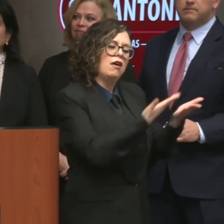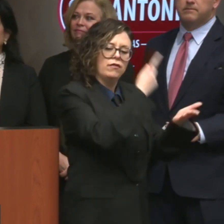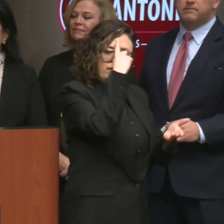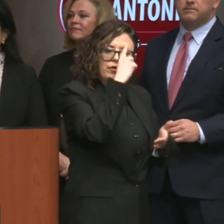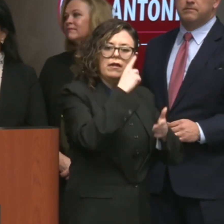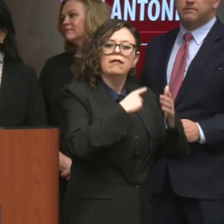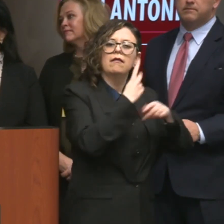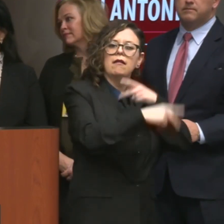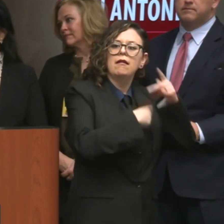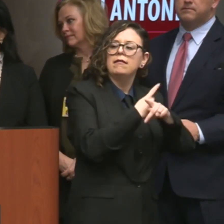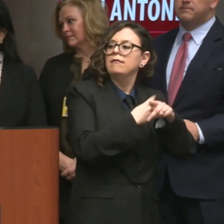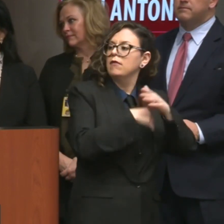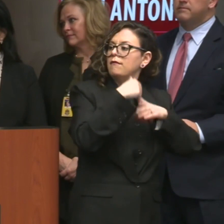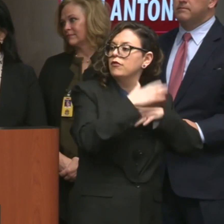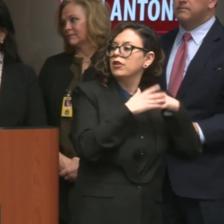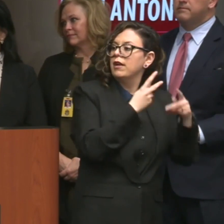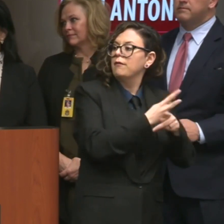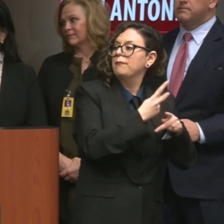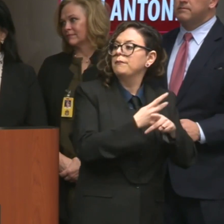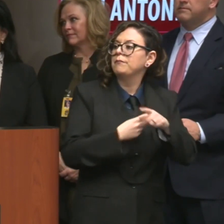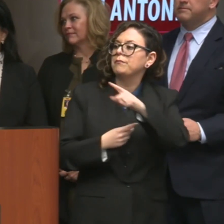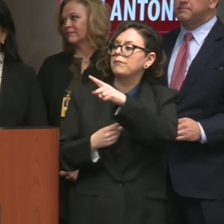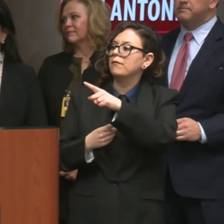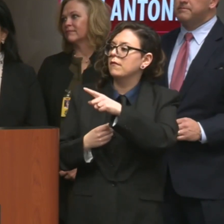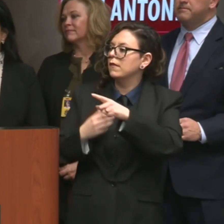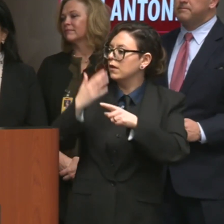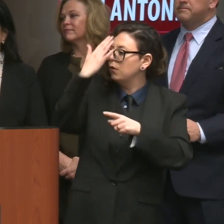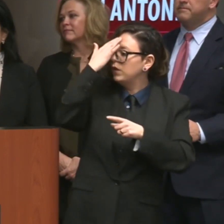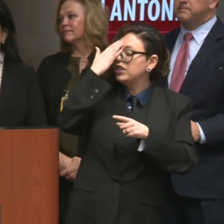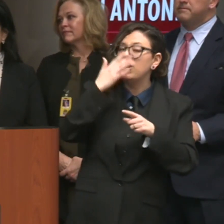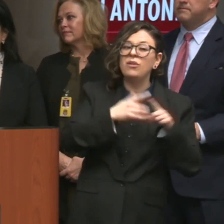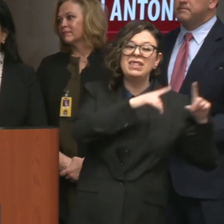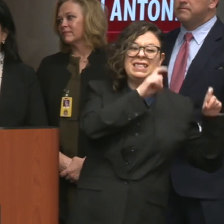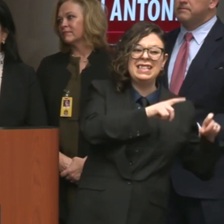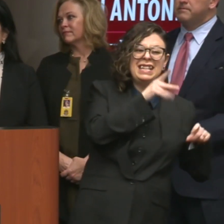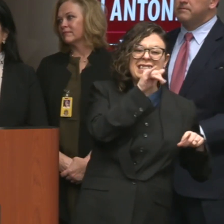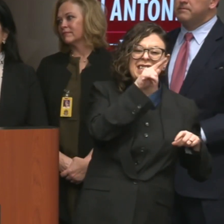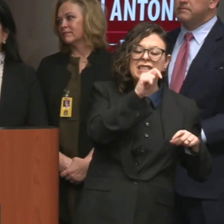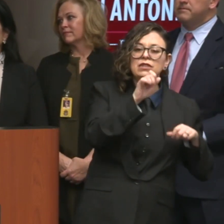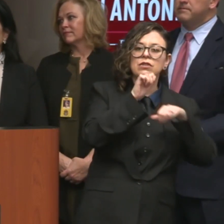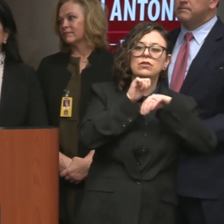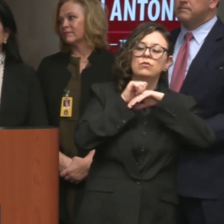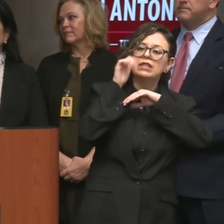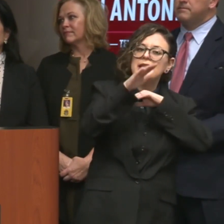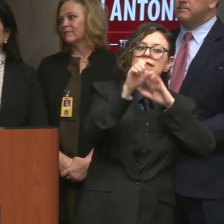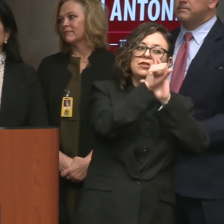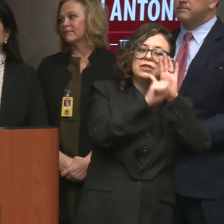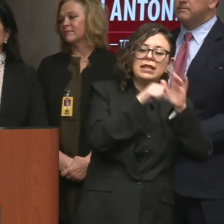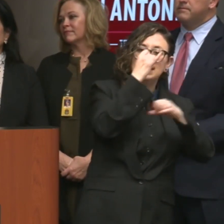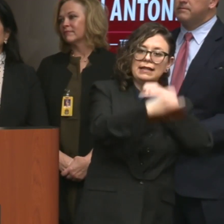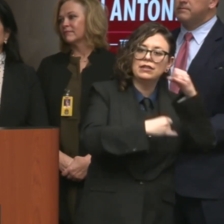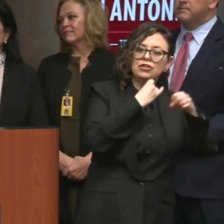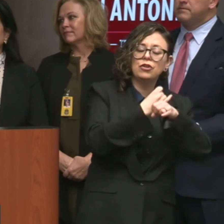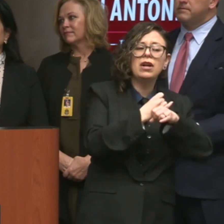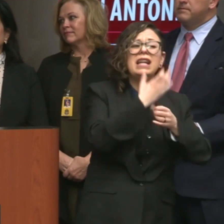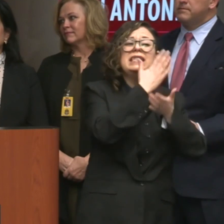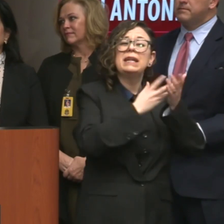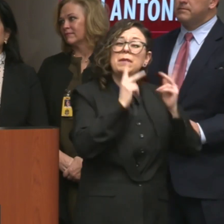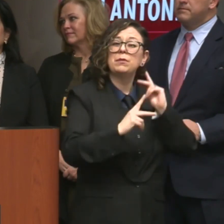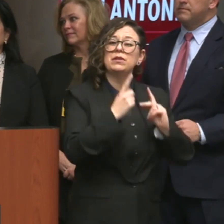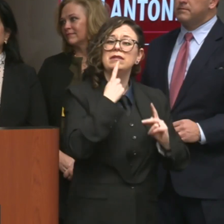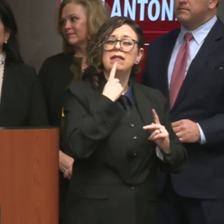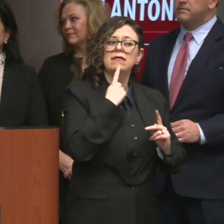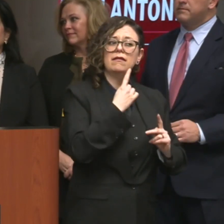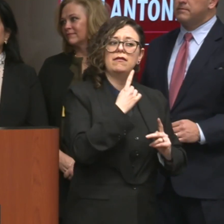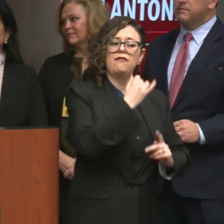that test kits were shipped out to state and international labs, and the CDC has said that some of those kits are flawed. Is that the case for the kits that were sent to